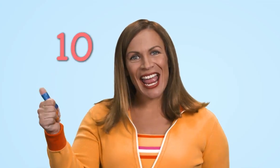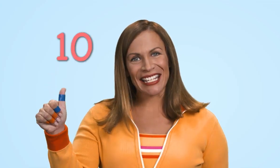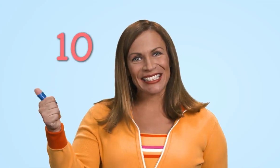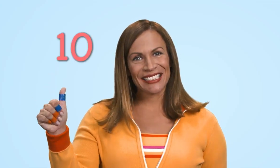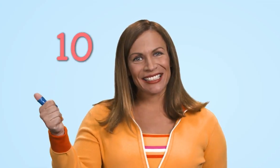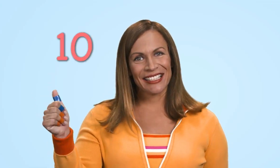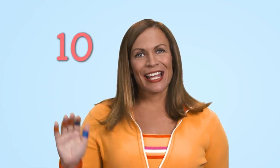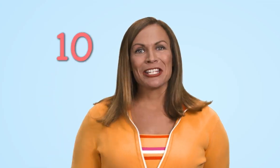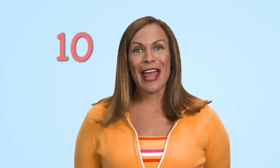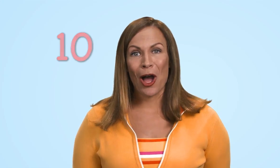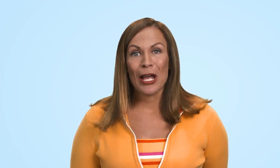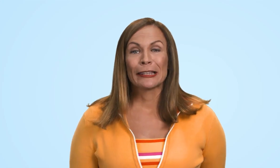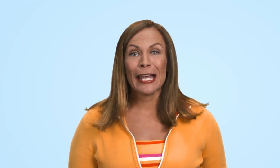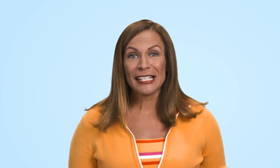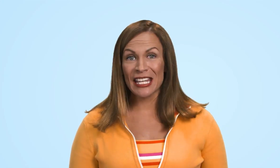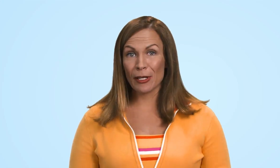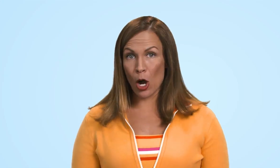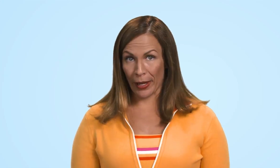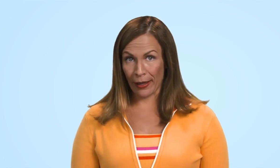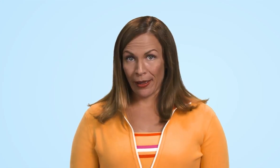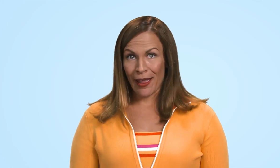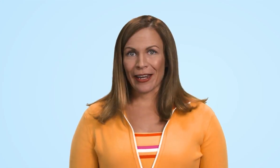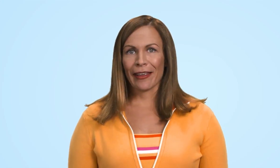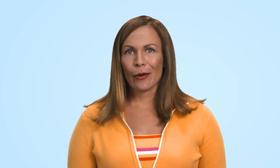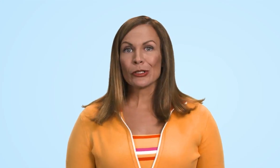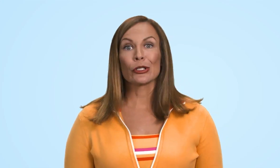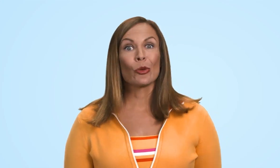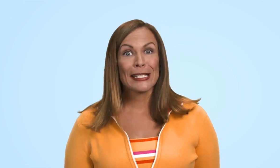1, 2, 3, 4, 5, 6, 7, 8, 9, 10. Now, let's keep going and count to 20.